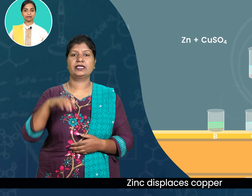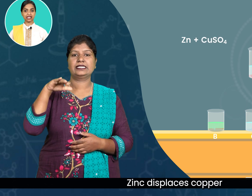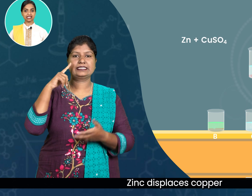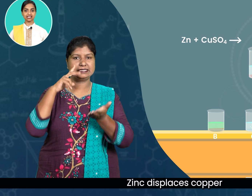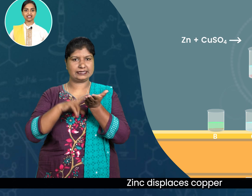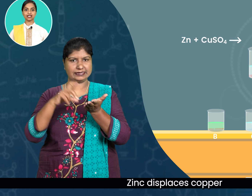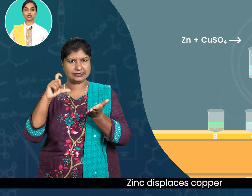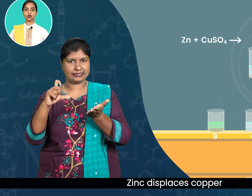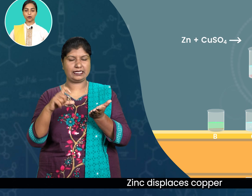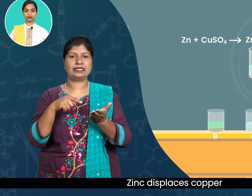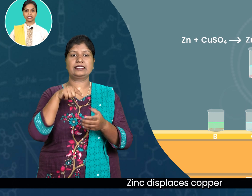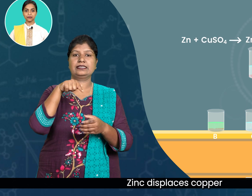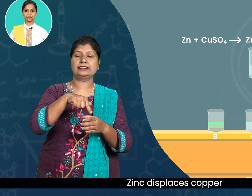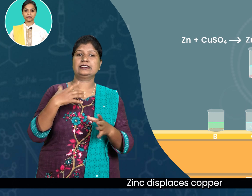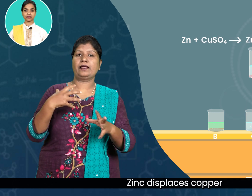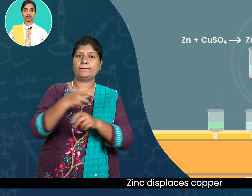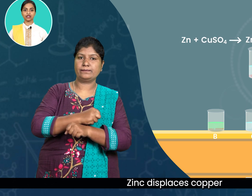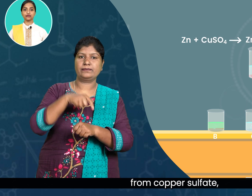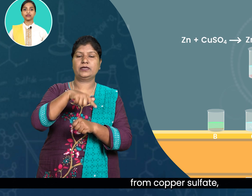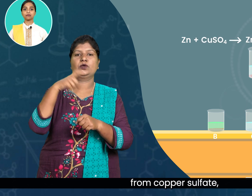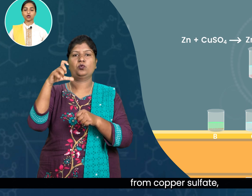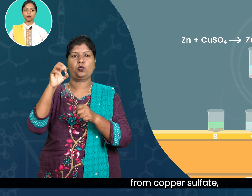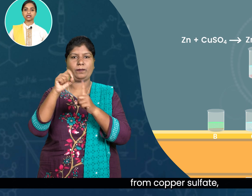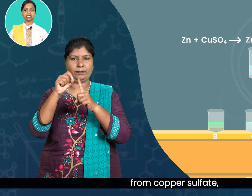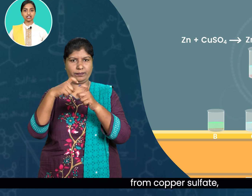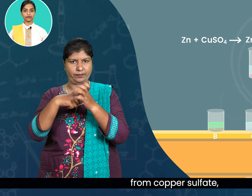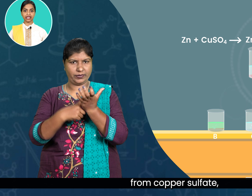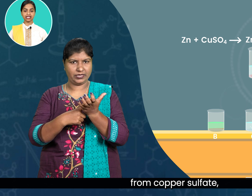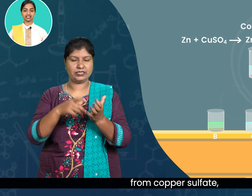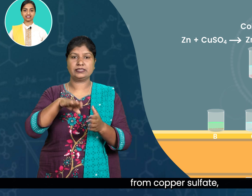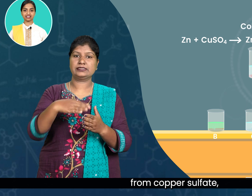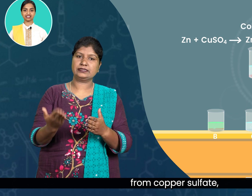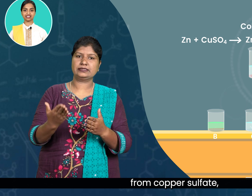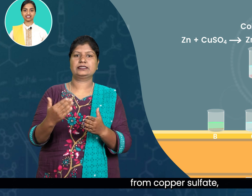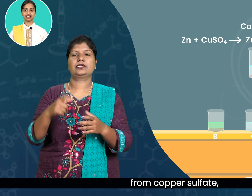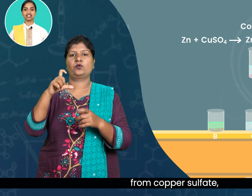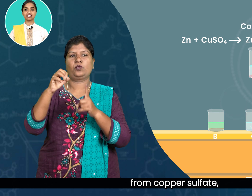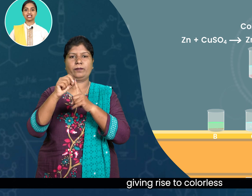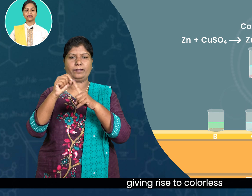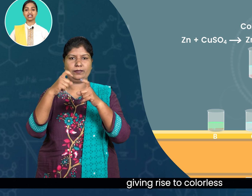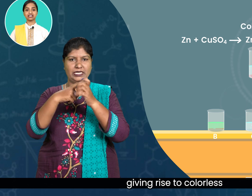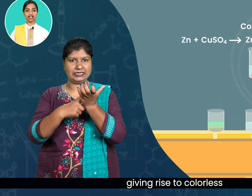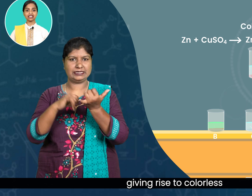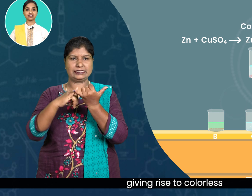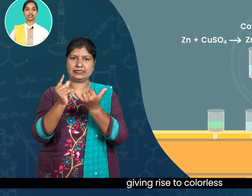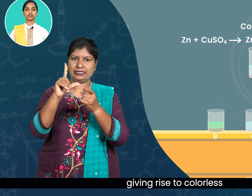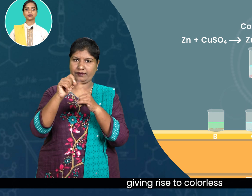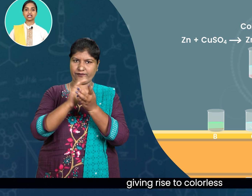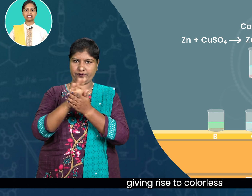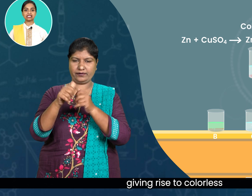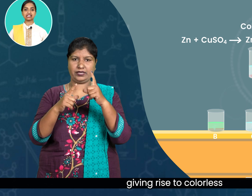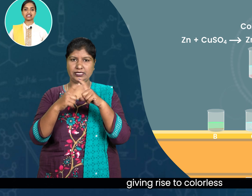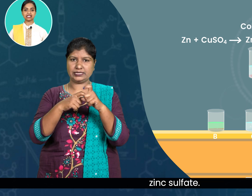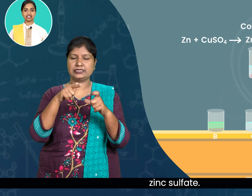zinc displaces copper from copper sulfate, giving rise